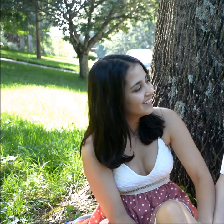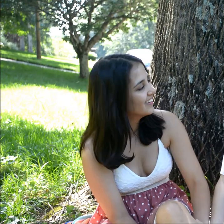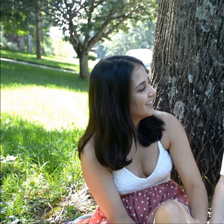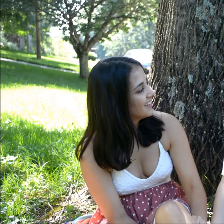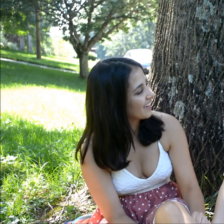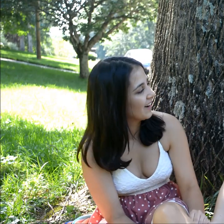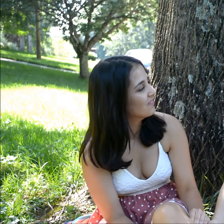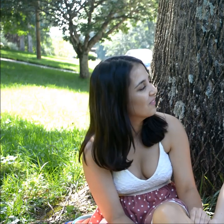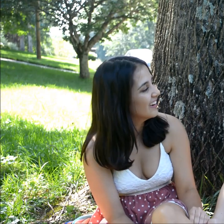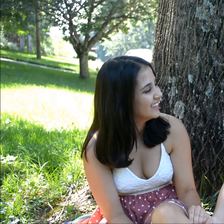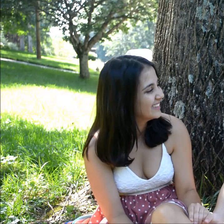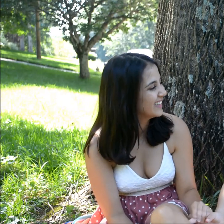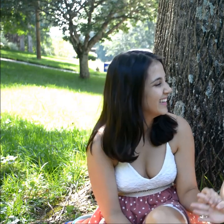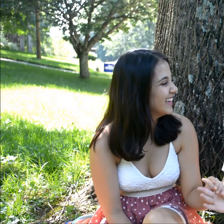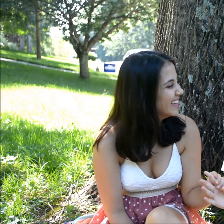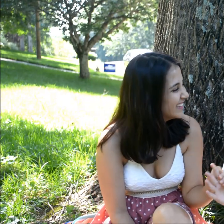Look how moist it is